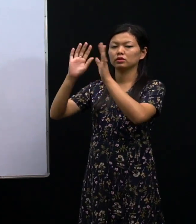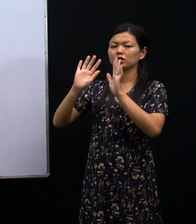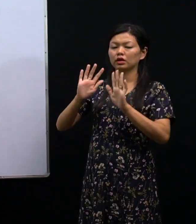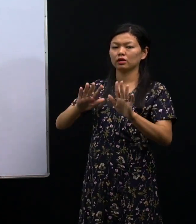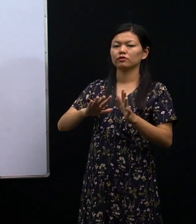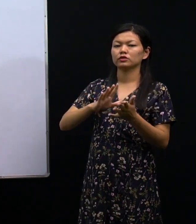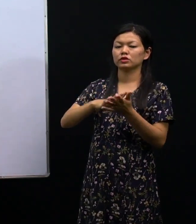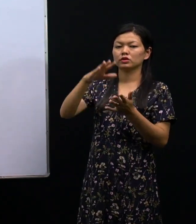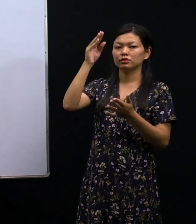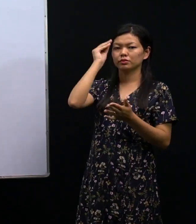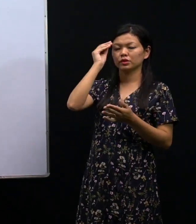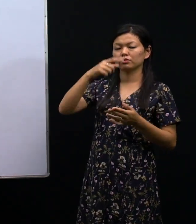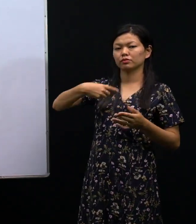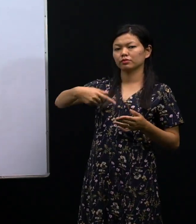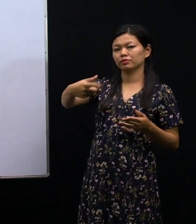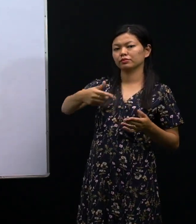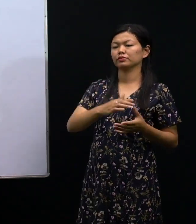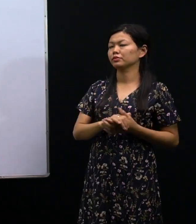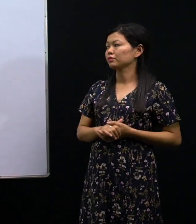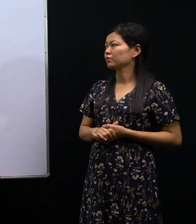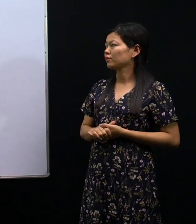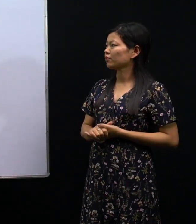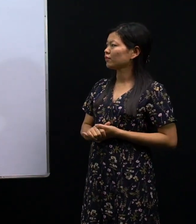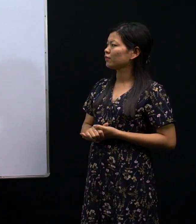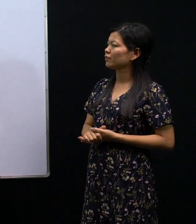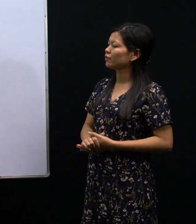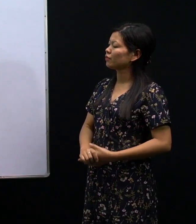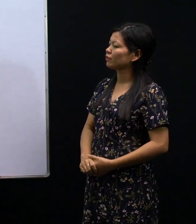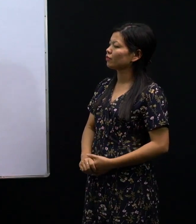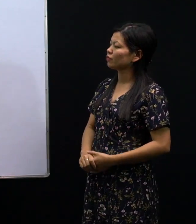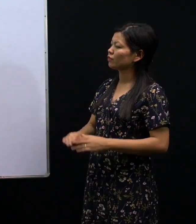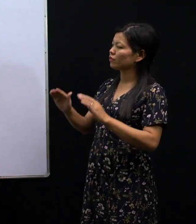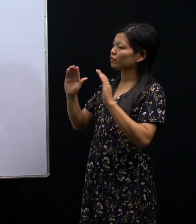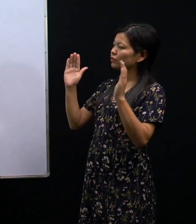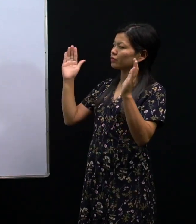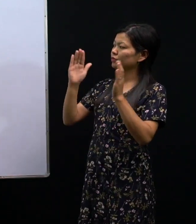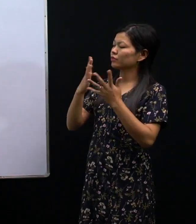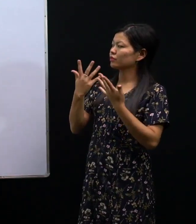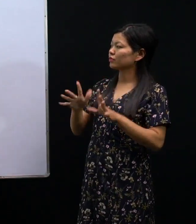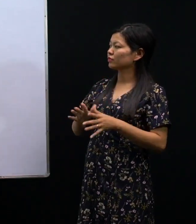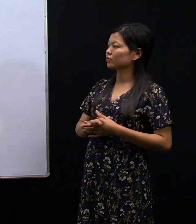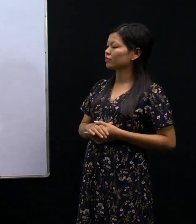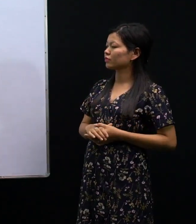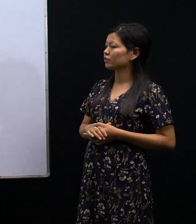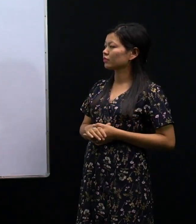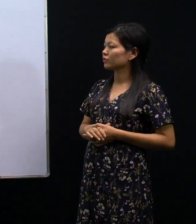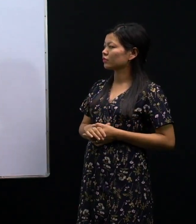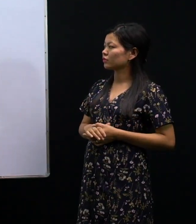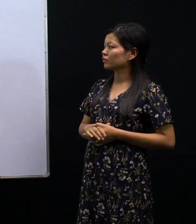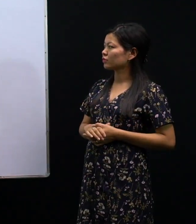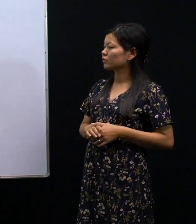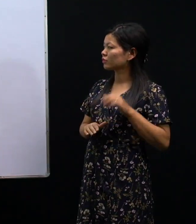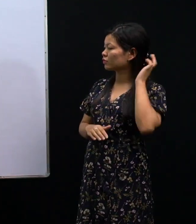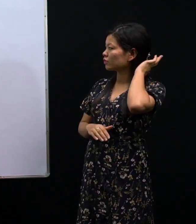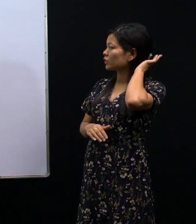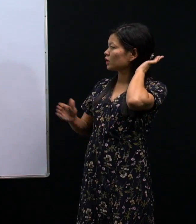have to keep in mind always. Now here square term already finished. Now product term x y. That means these two have to take. I